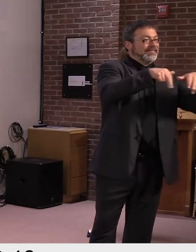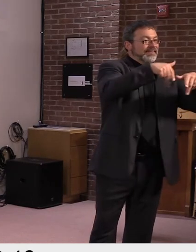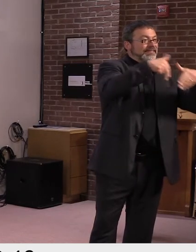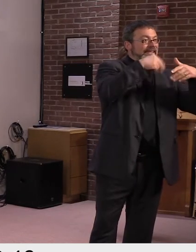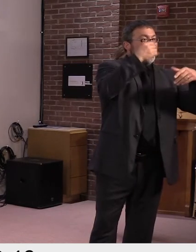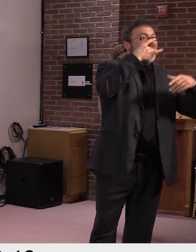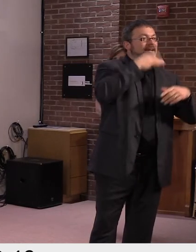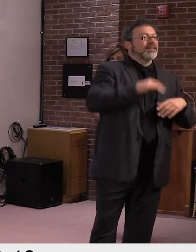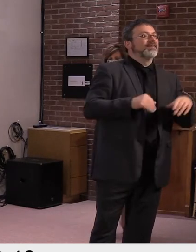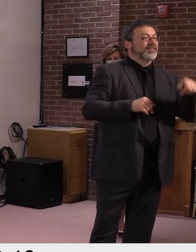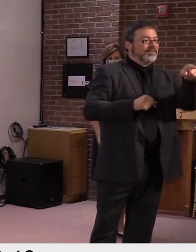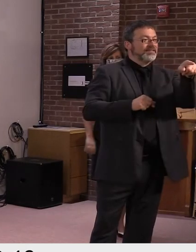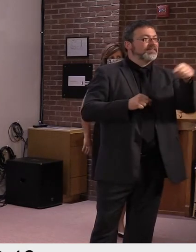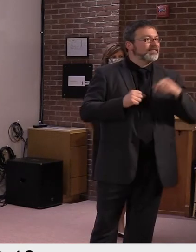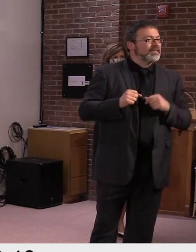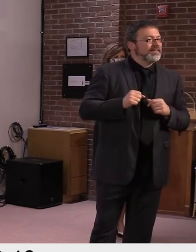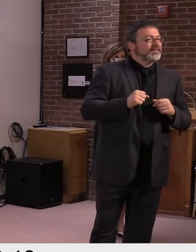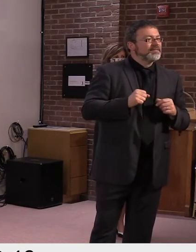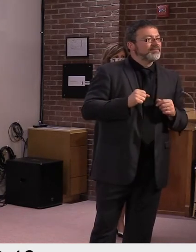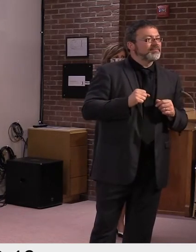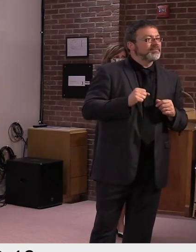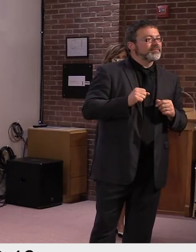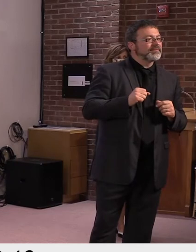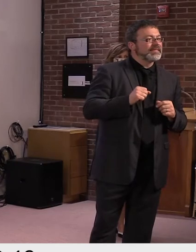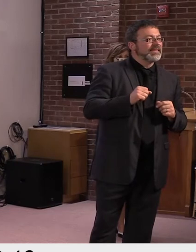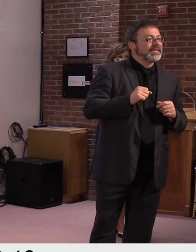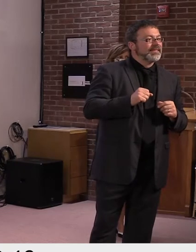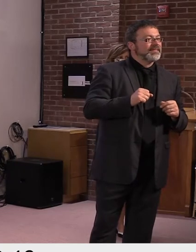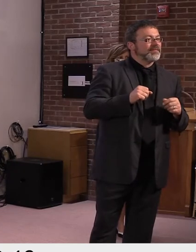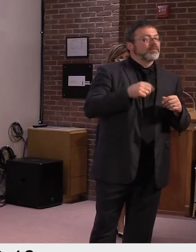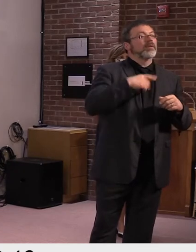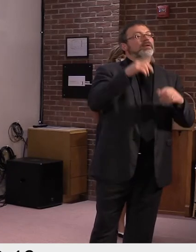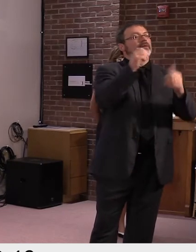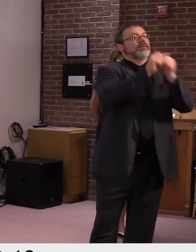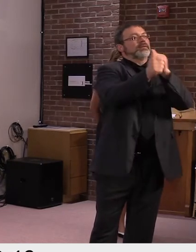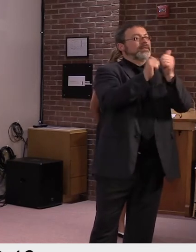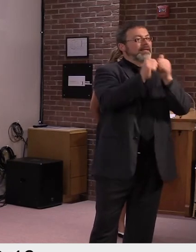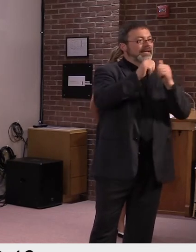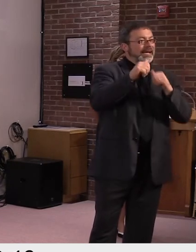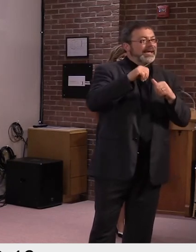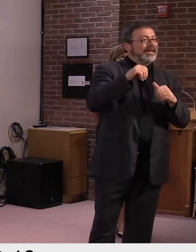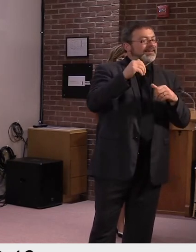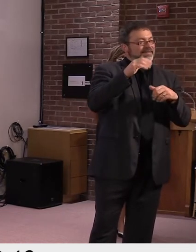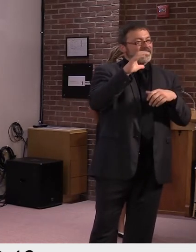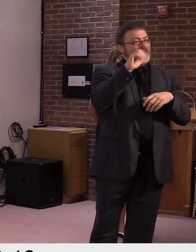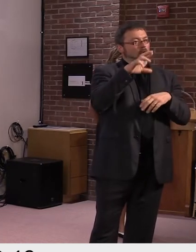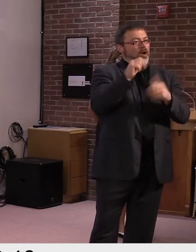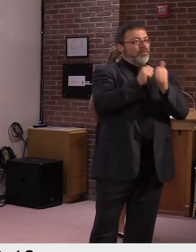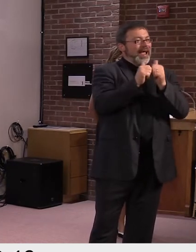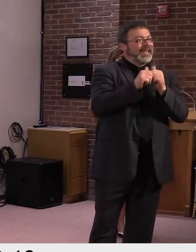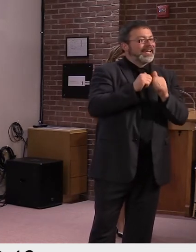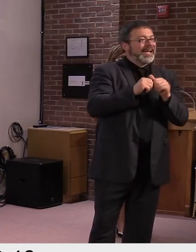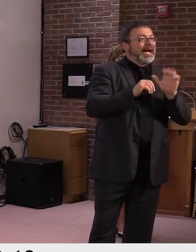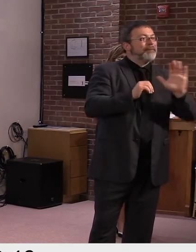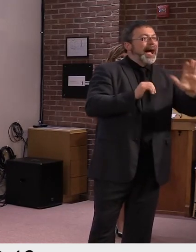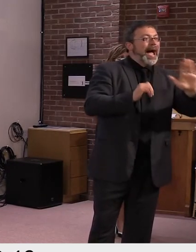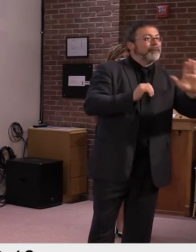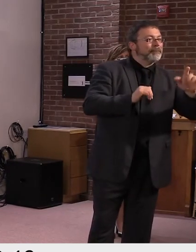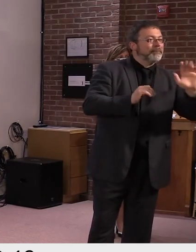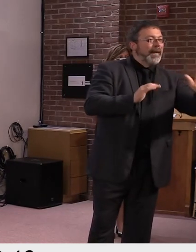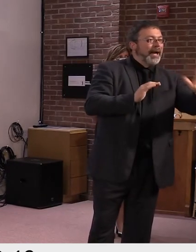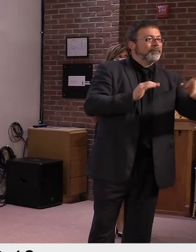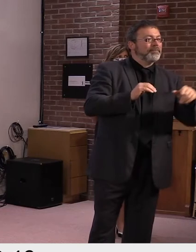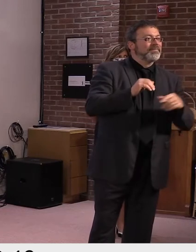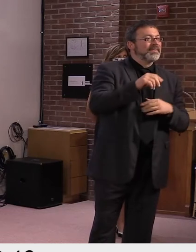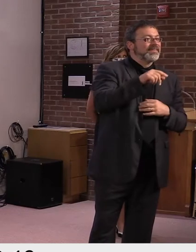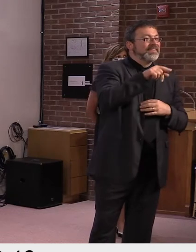Suzanne Young, I was looking, you mentioned the revenue numbers, and one thing that caught my eye from the May numbers is that the personal income